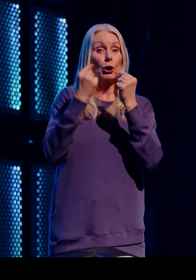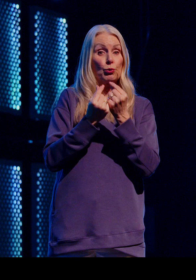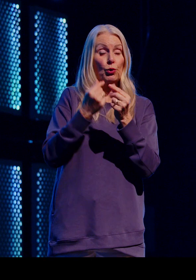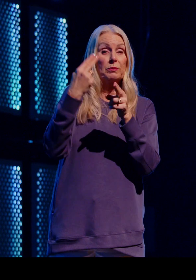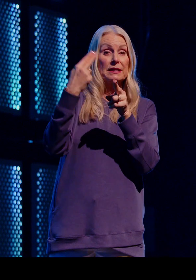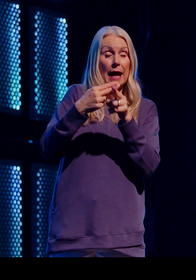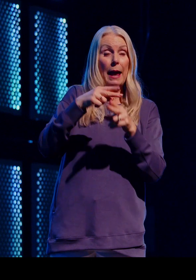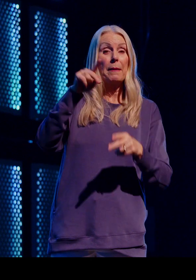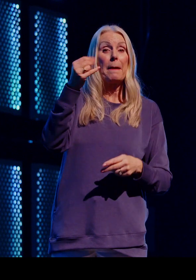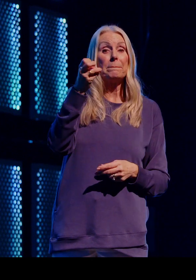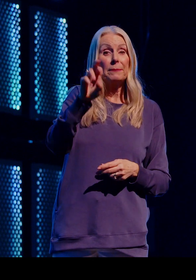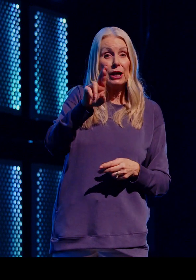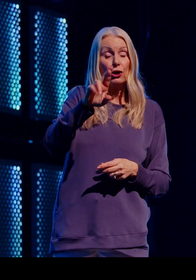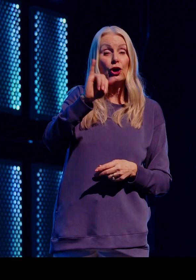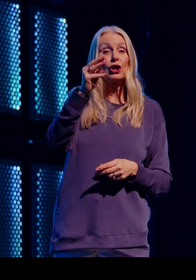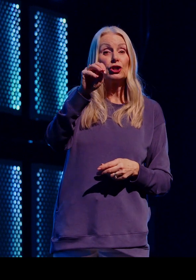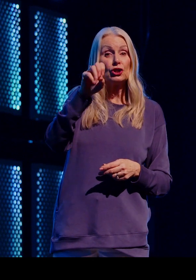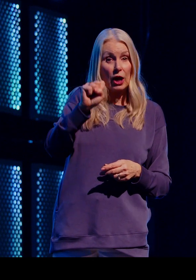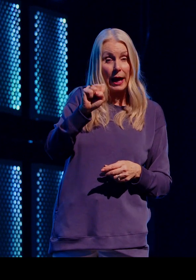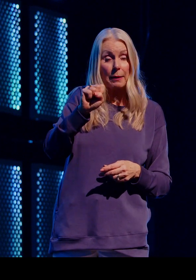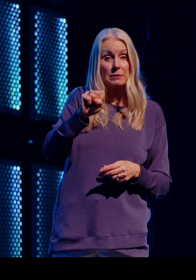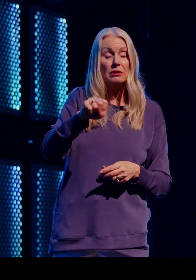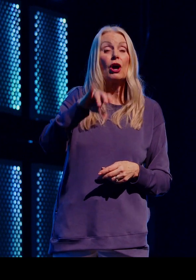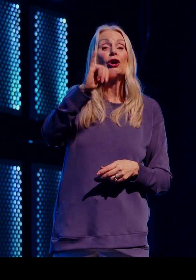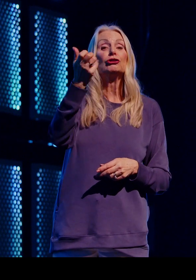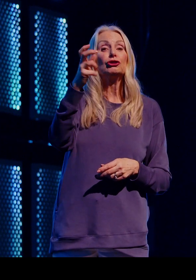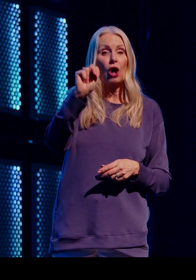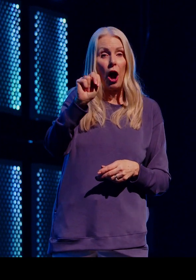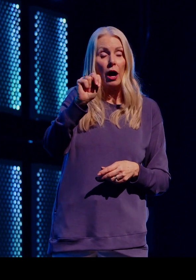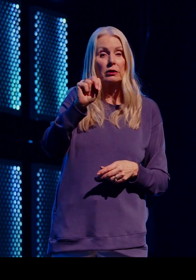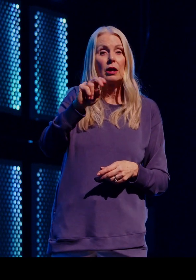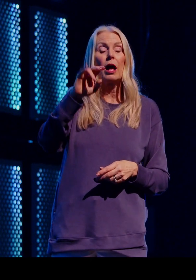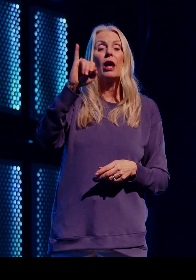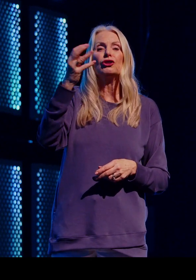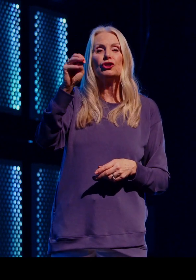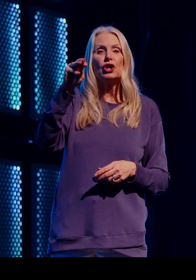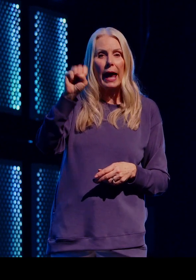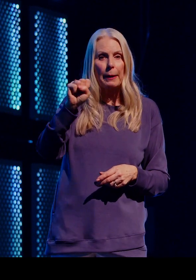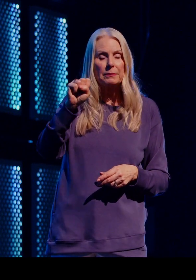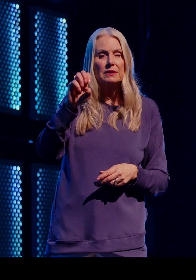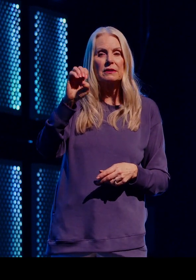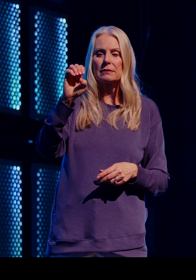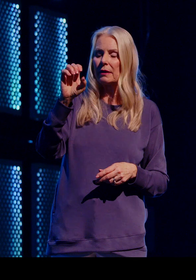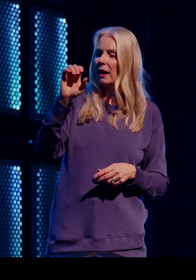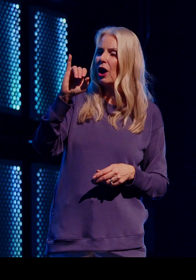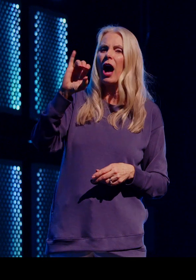James, John, Doug, and Paul. How cool is that?